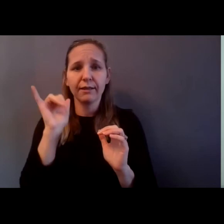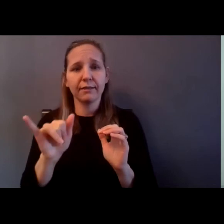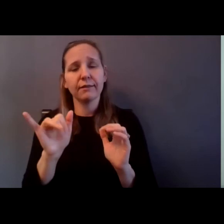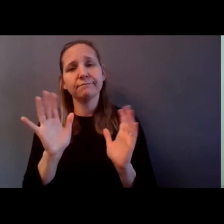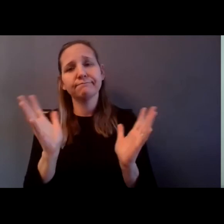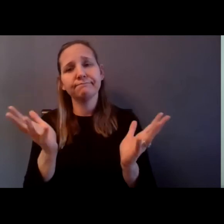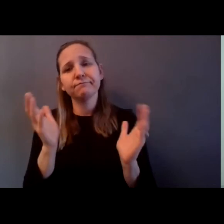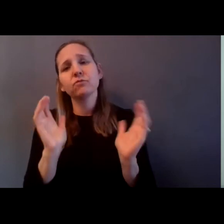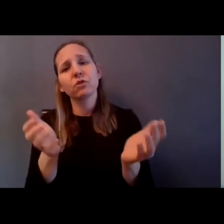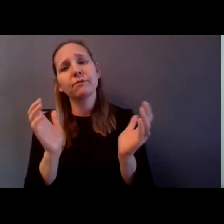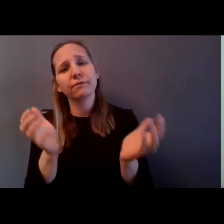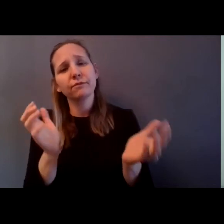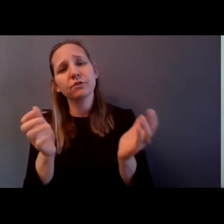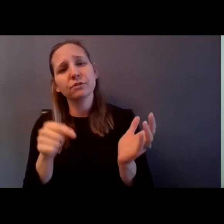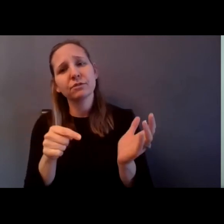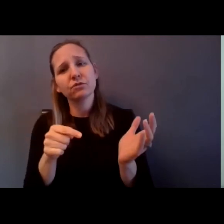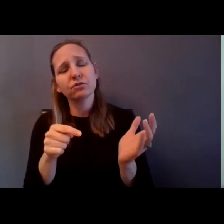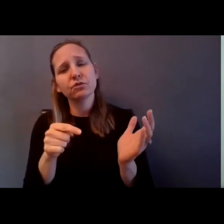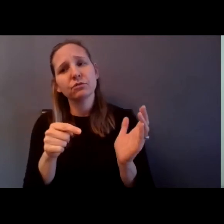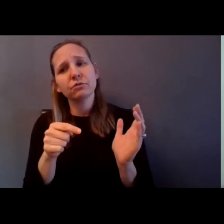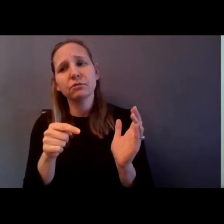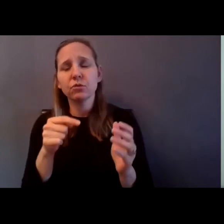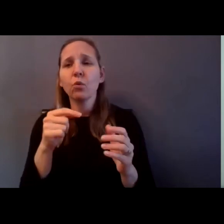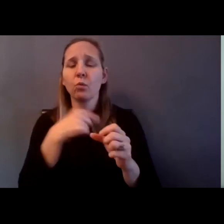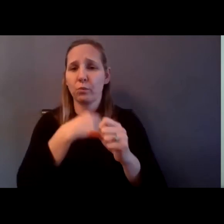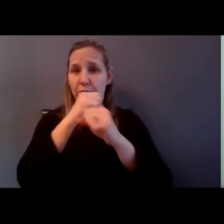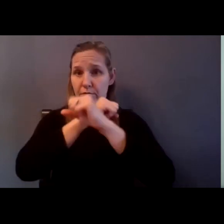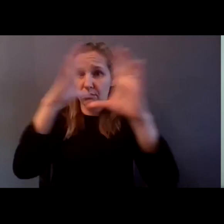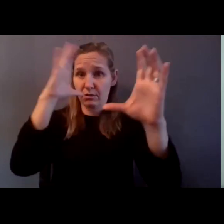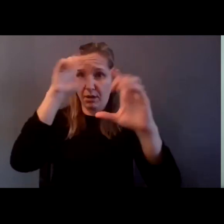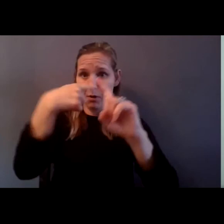from what we look at in terms of our economic indicators